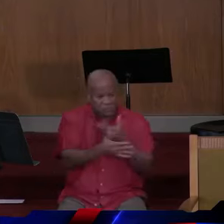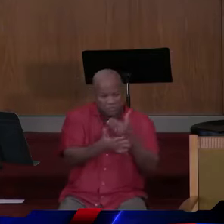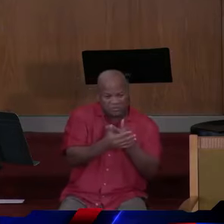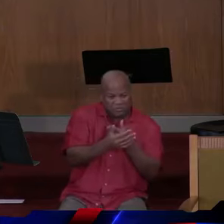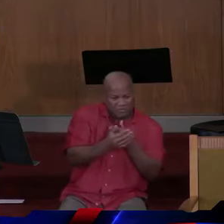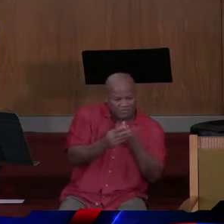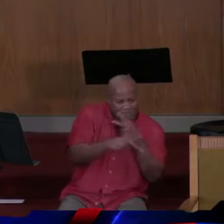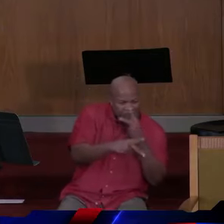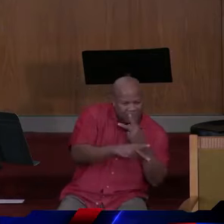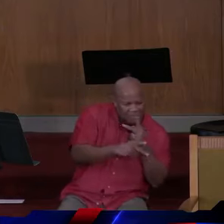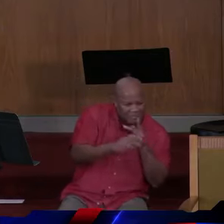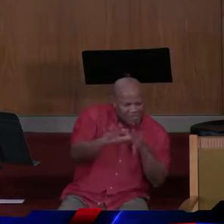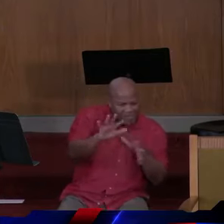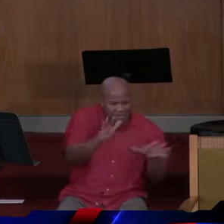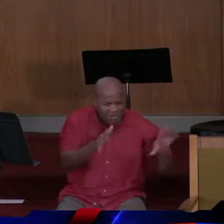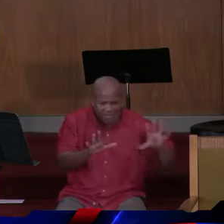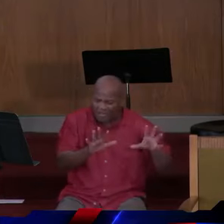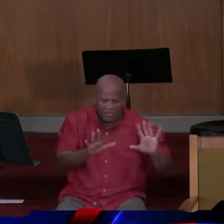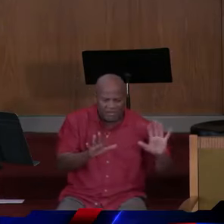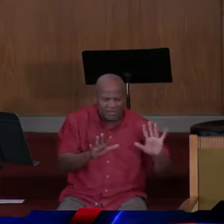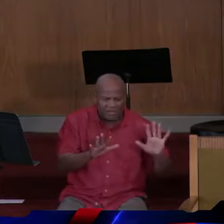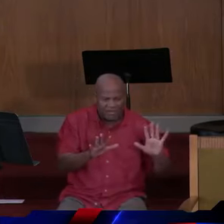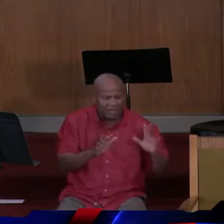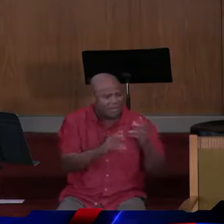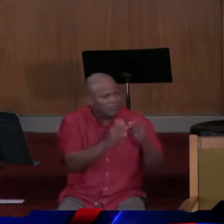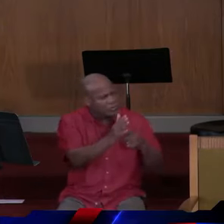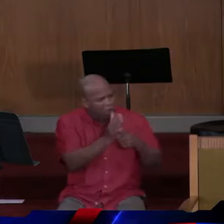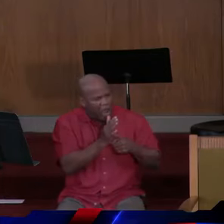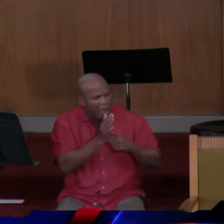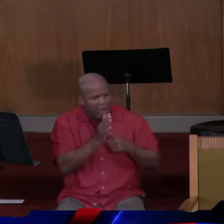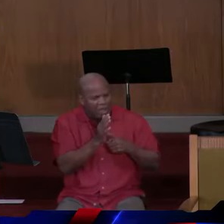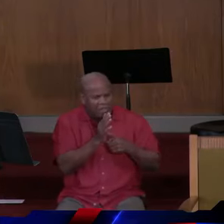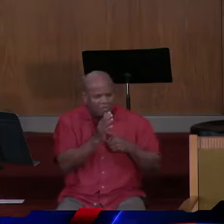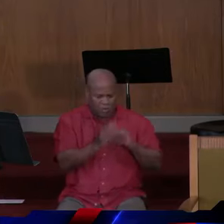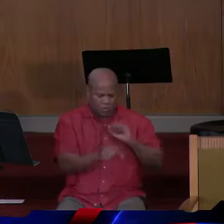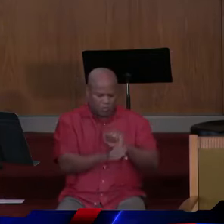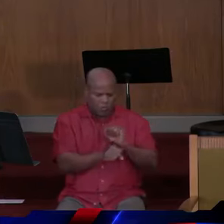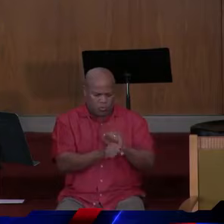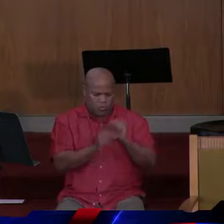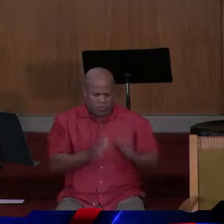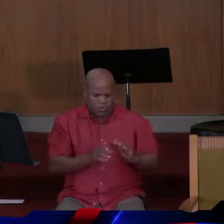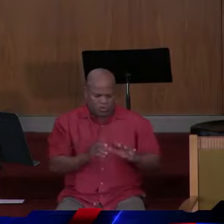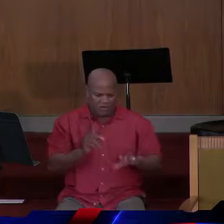No. It is required of a steward to be found faithful.